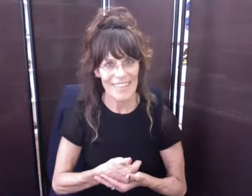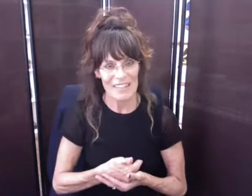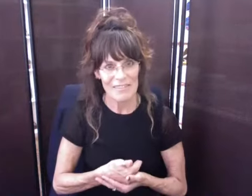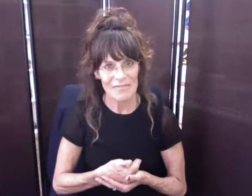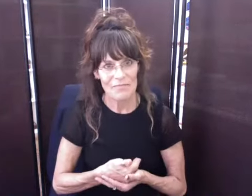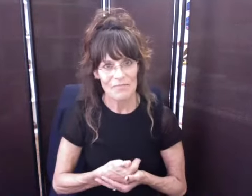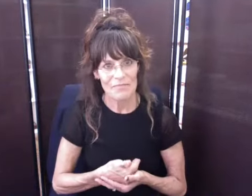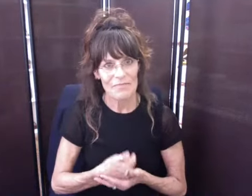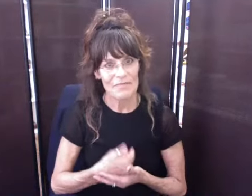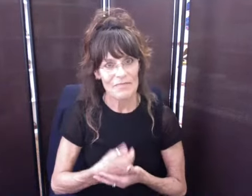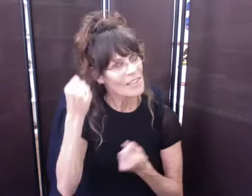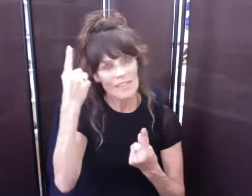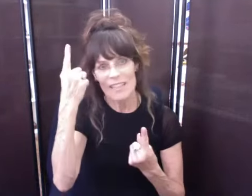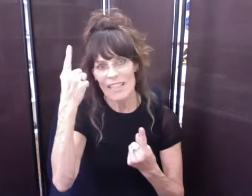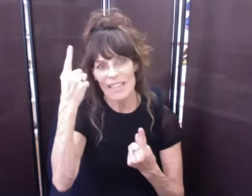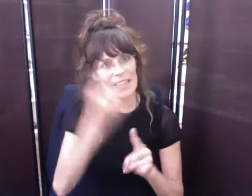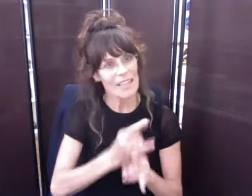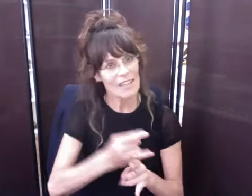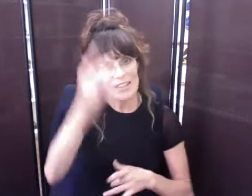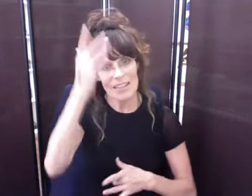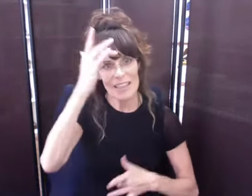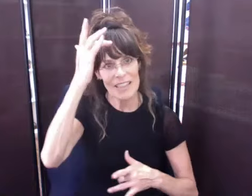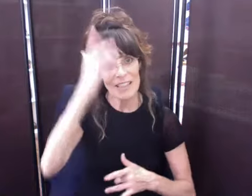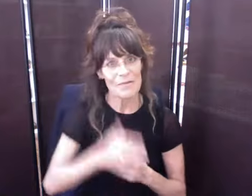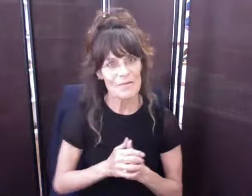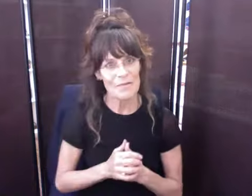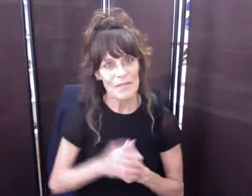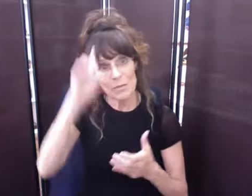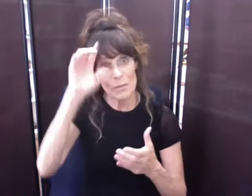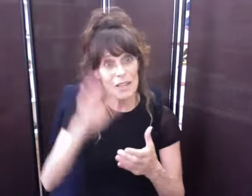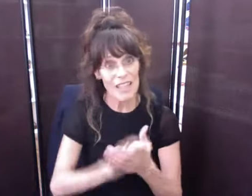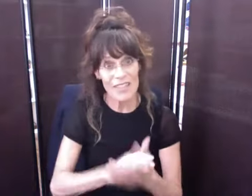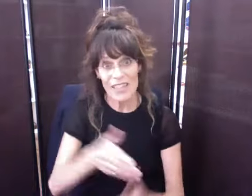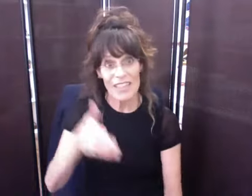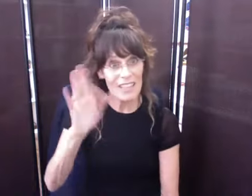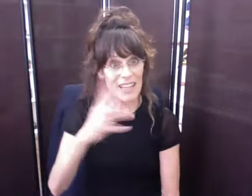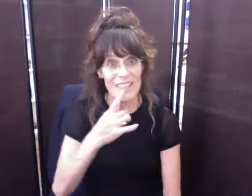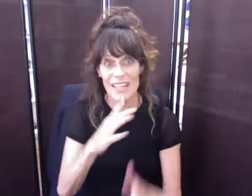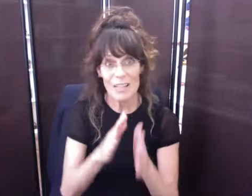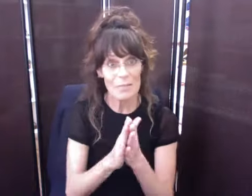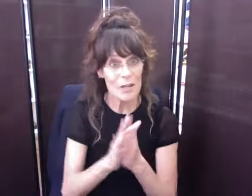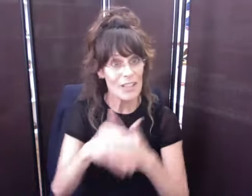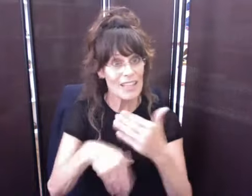Understanding what alcoholism is, believing in some God, saying a prayer in step 3 would have not changed my heart.